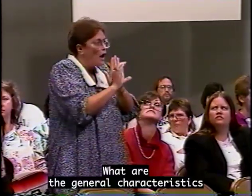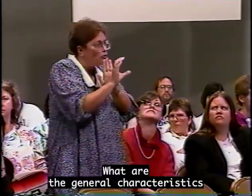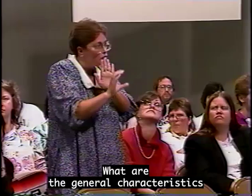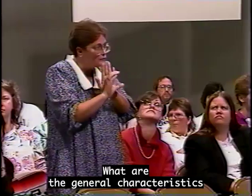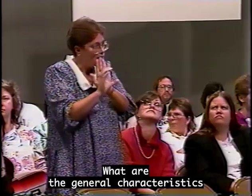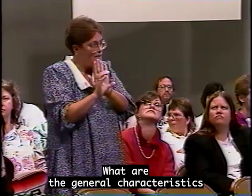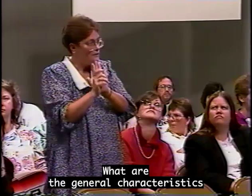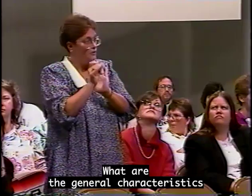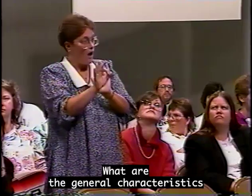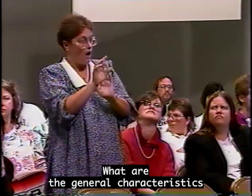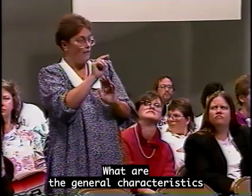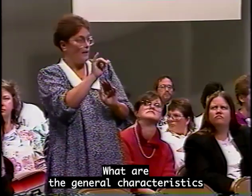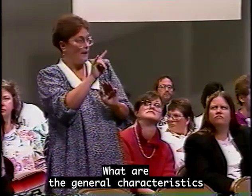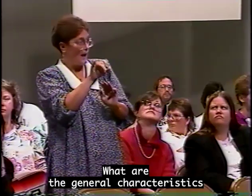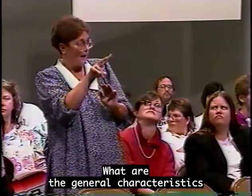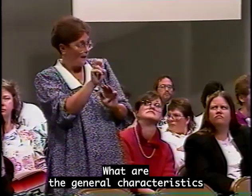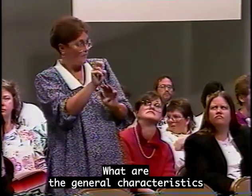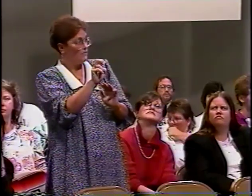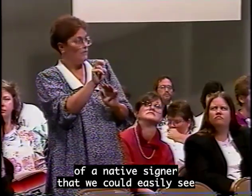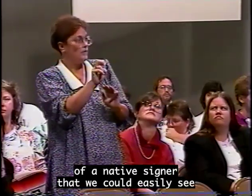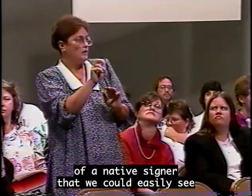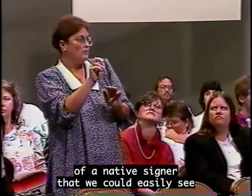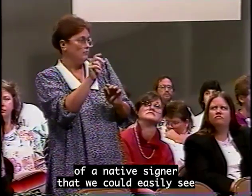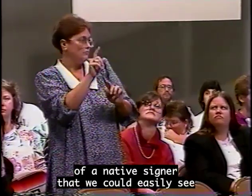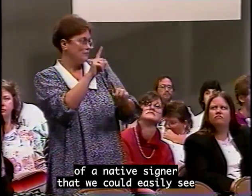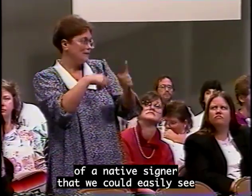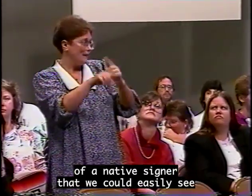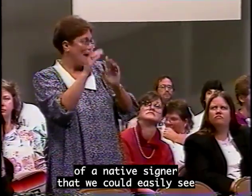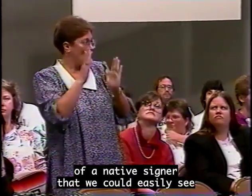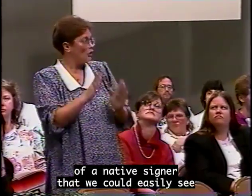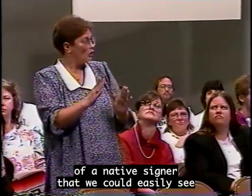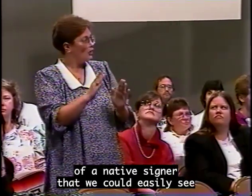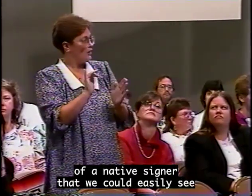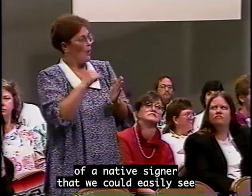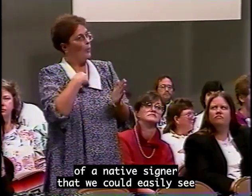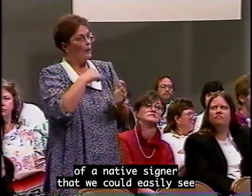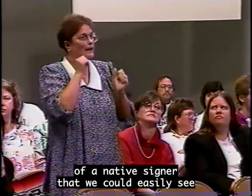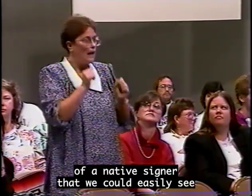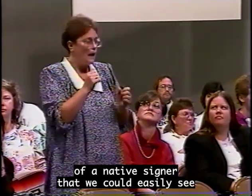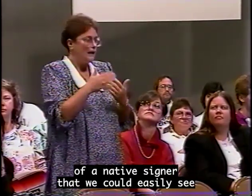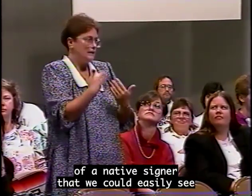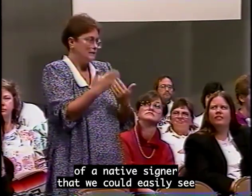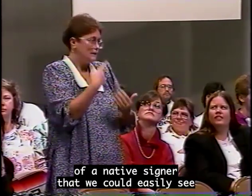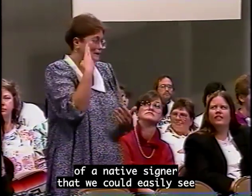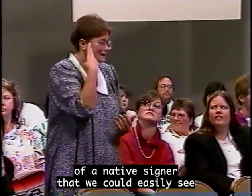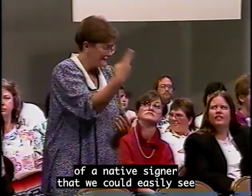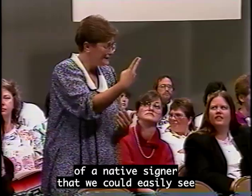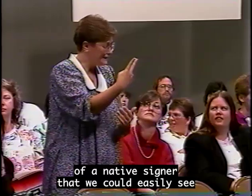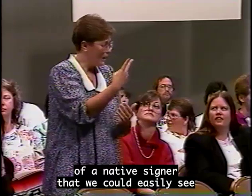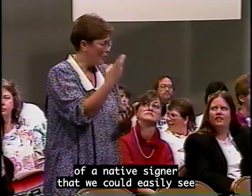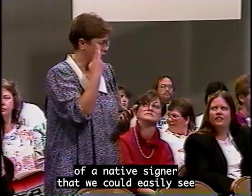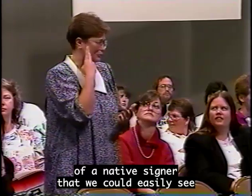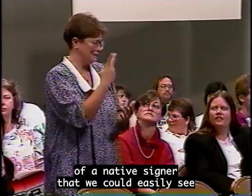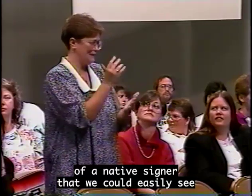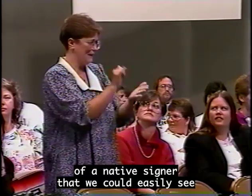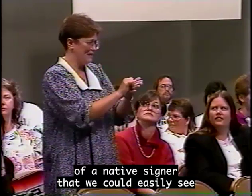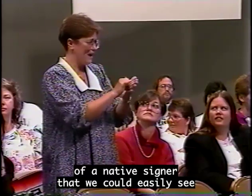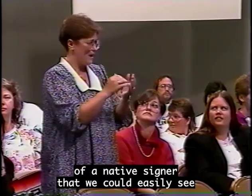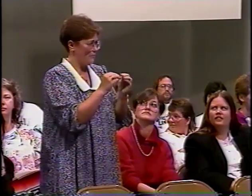the general characteristics of a native signer that we could easily see,